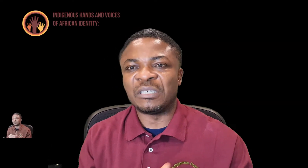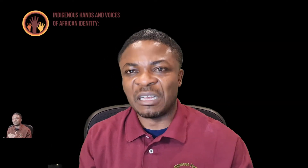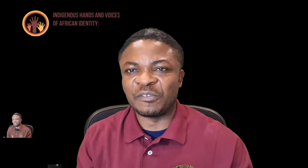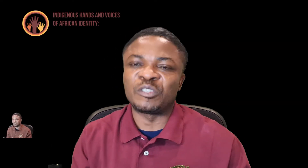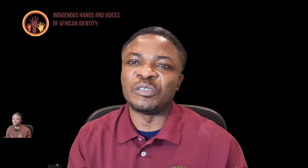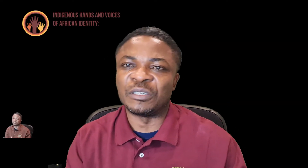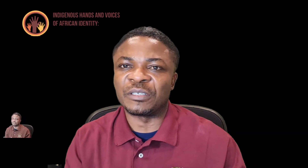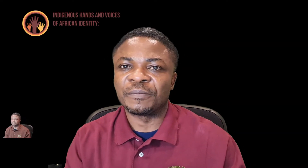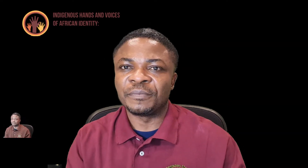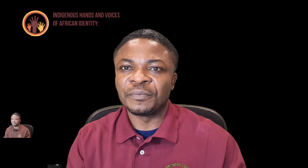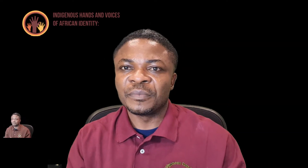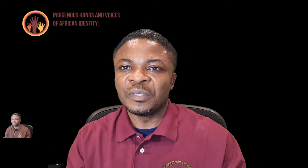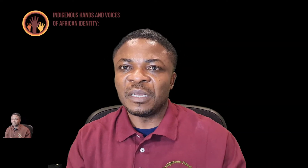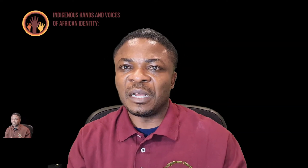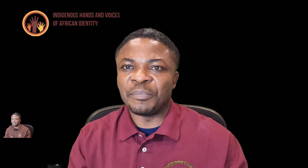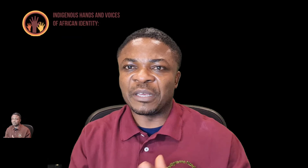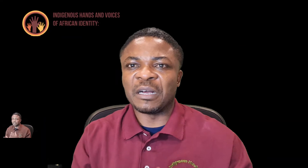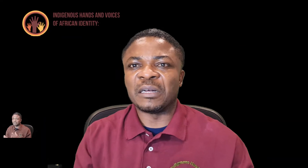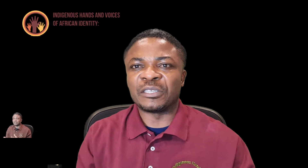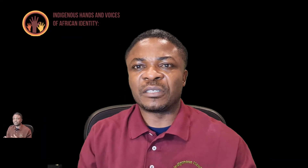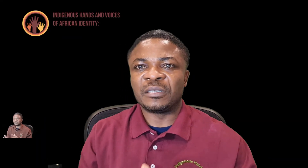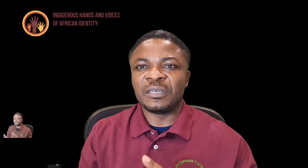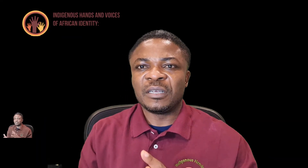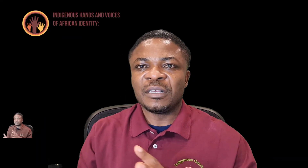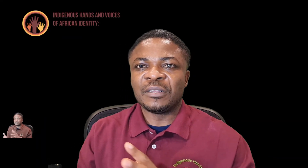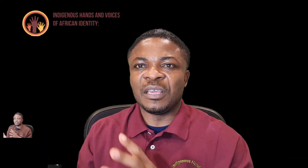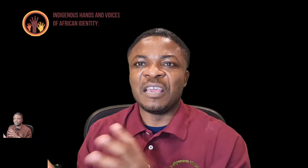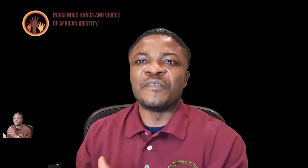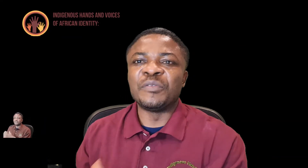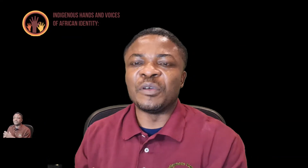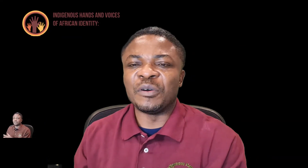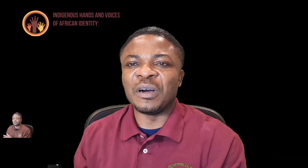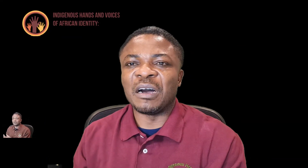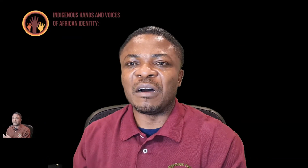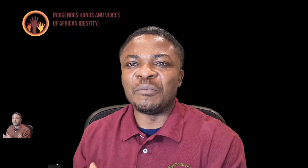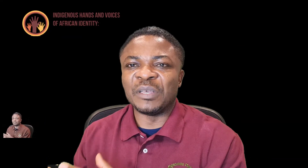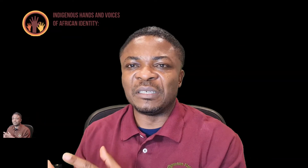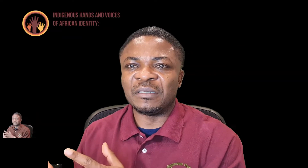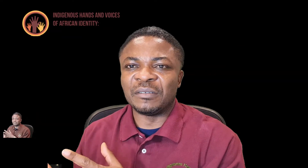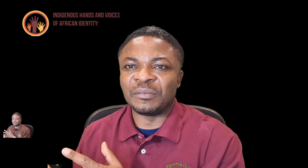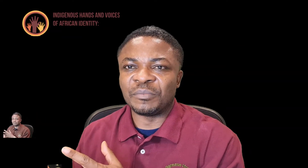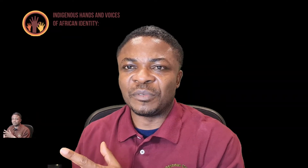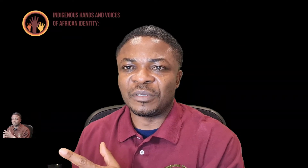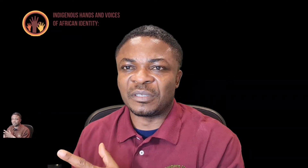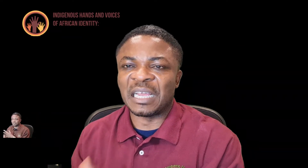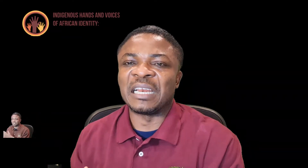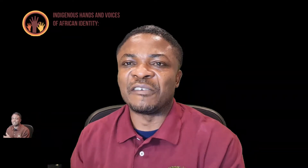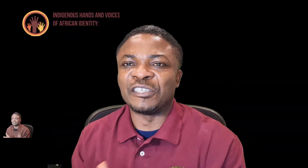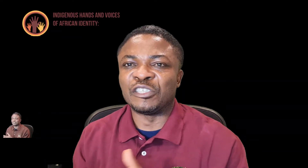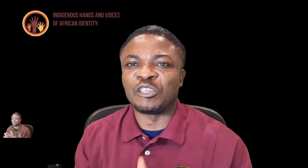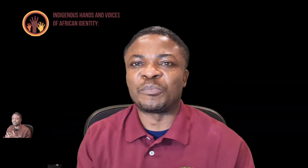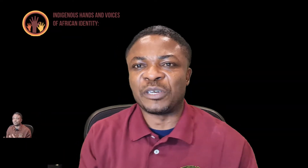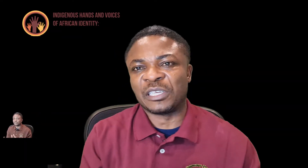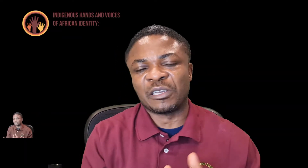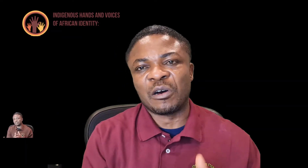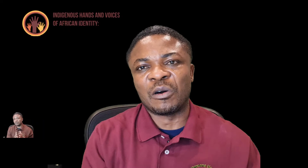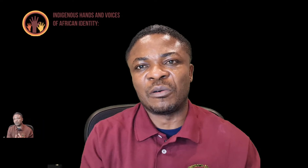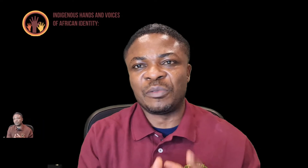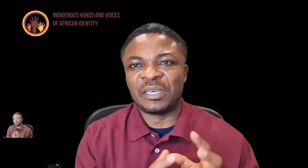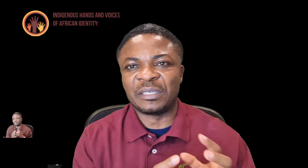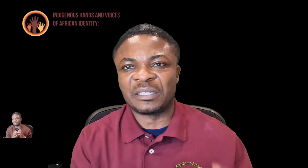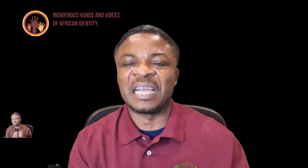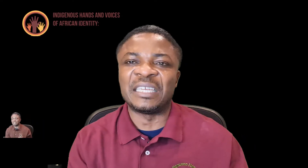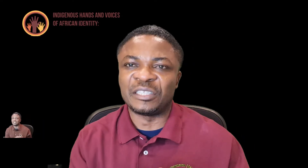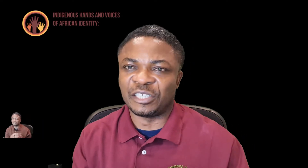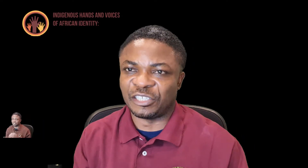or the deaf students, because even though the sign language interpreters